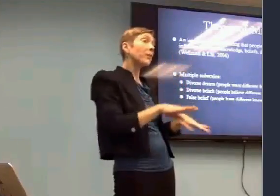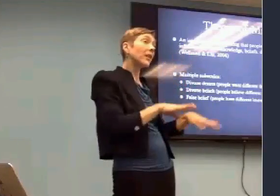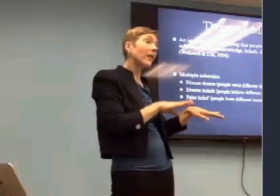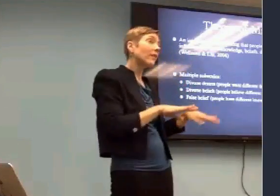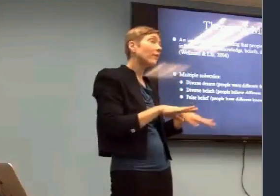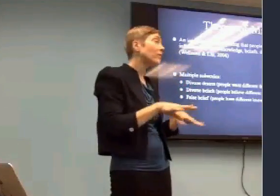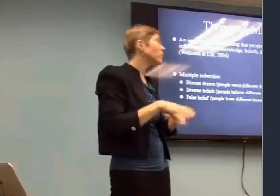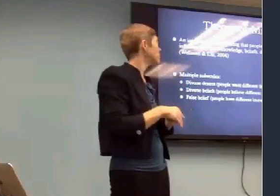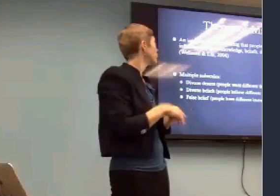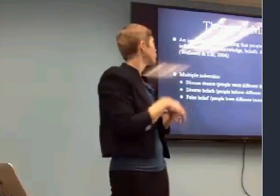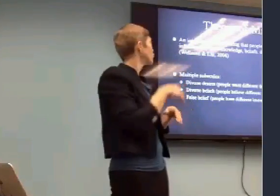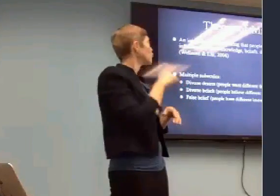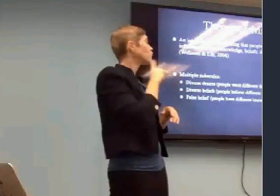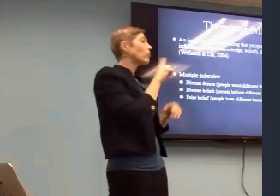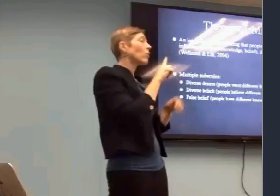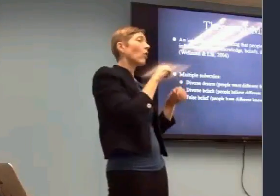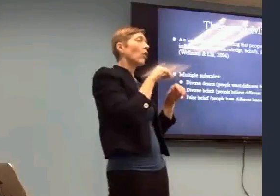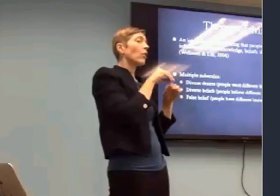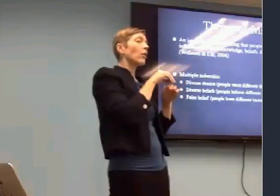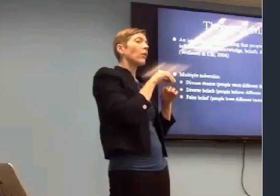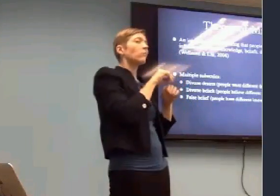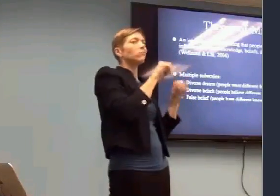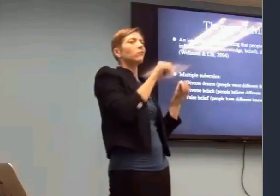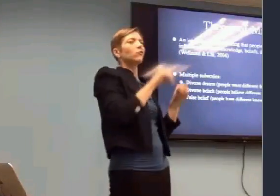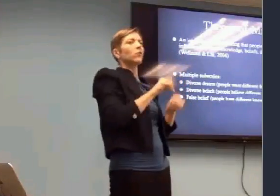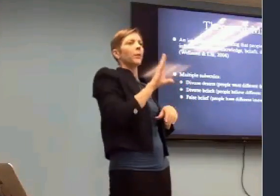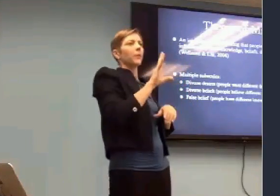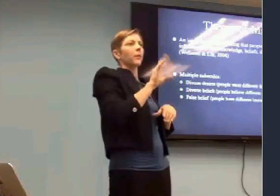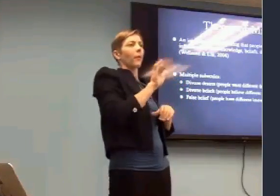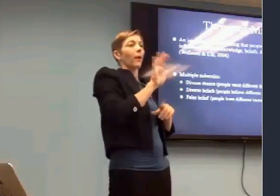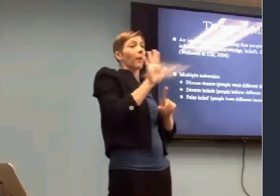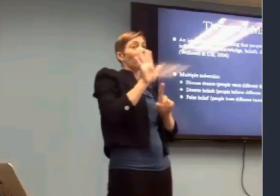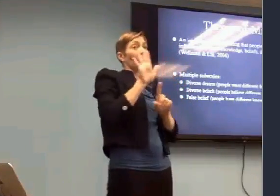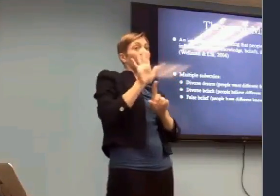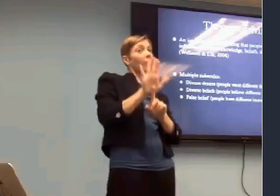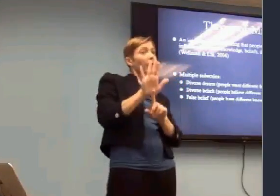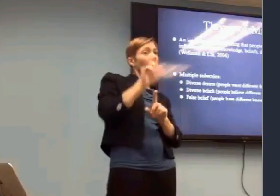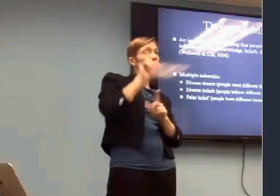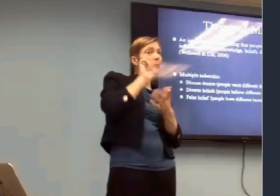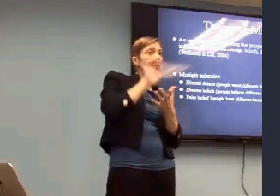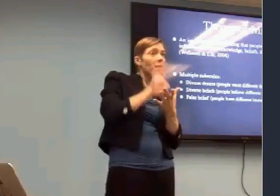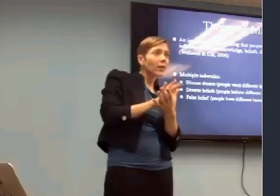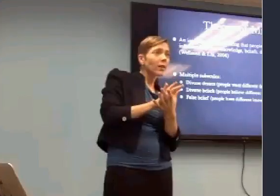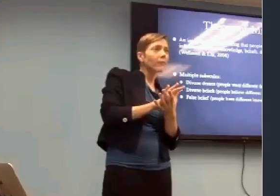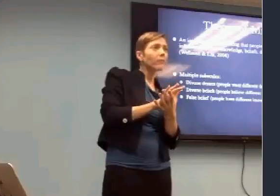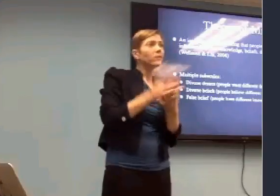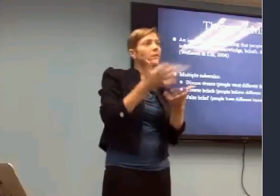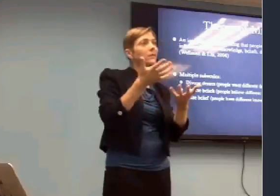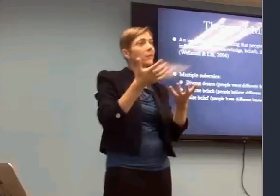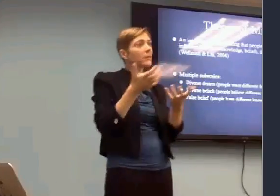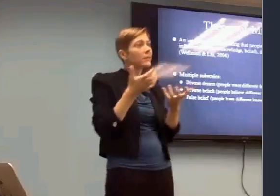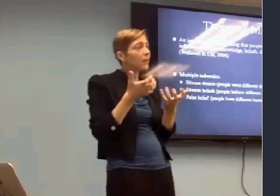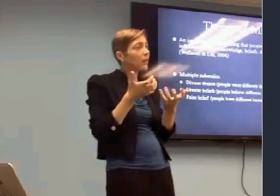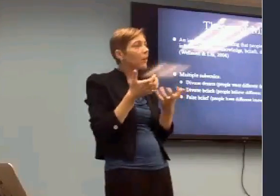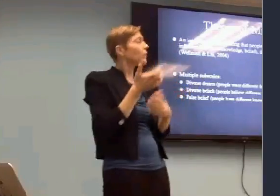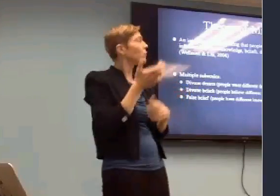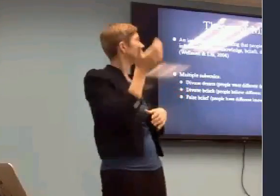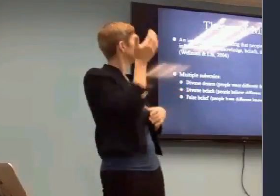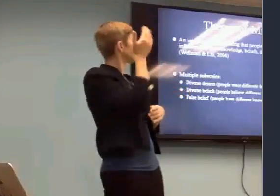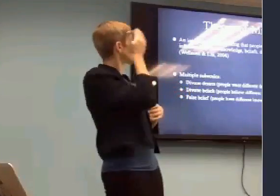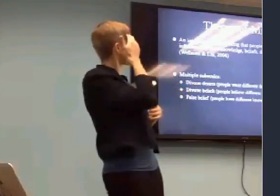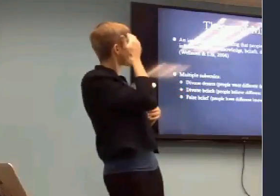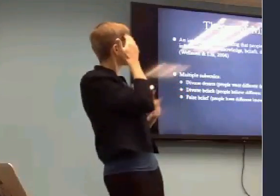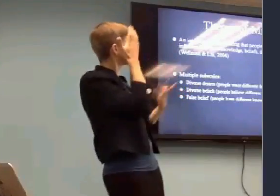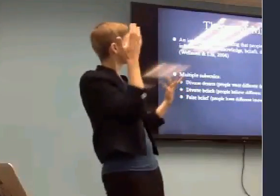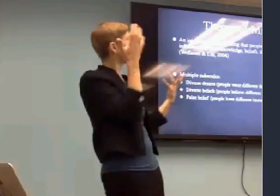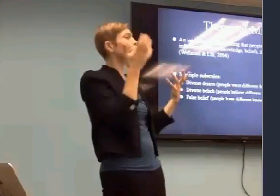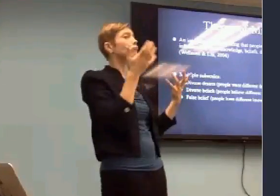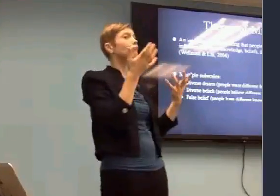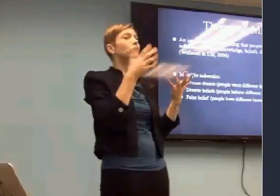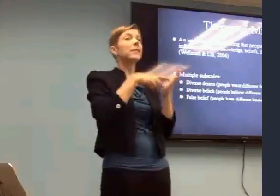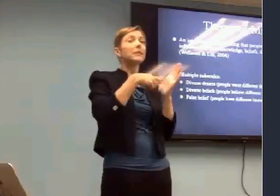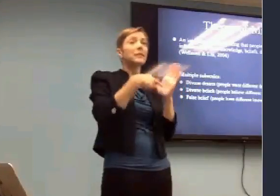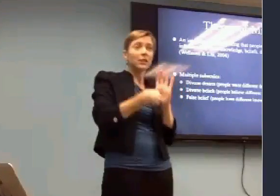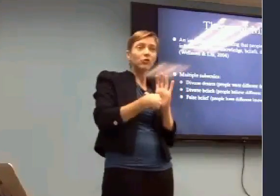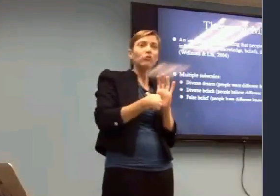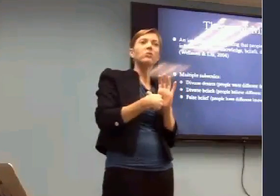that people's behavior is influenced and shaped by their knowledge, beliefs,